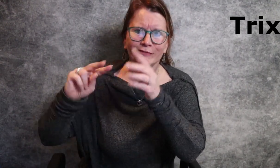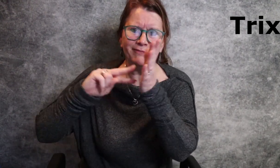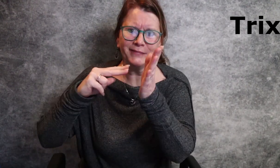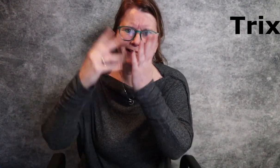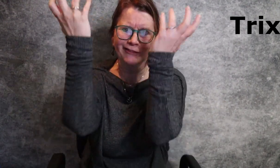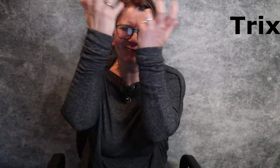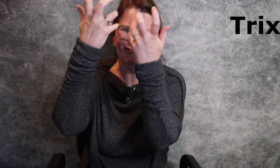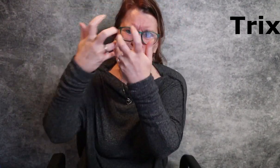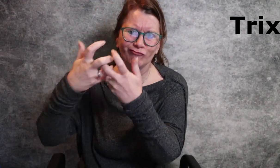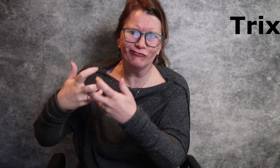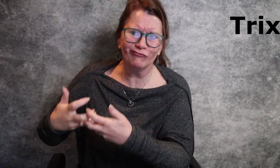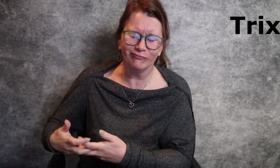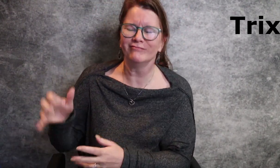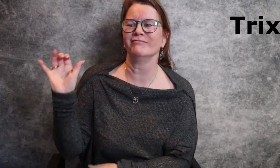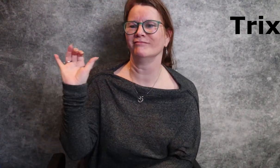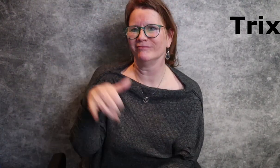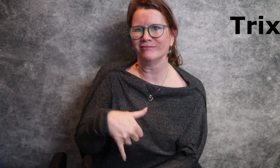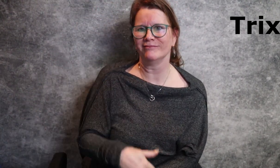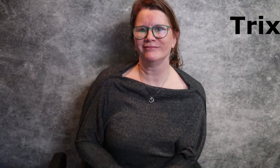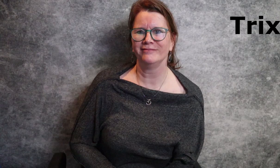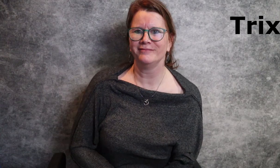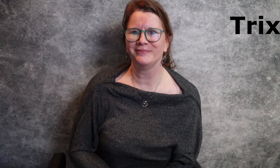the different ways hold can be used.